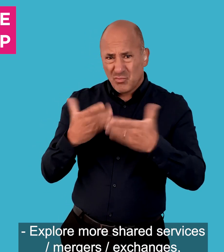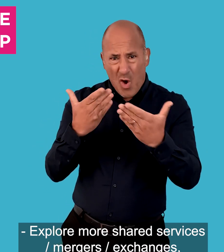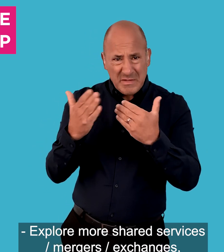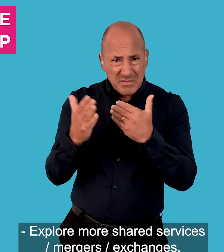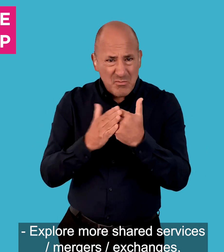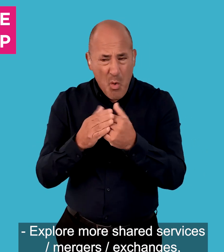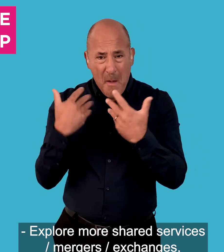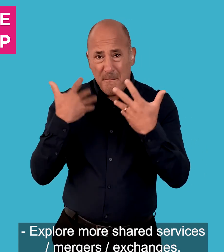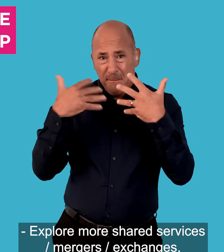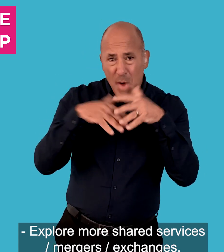shared